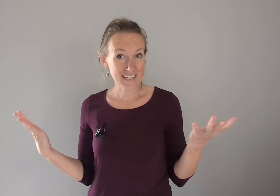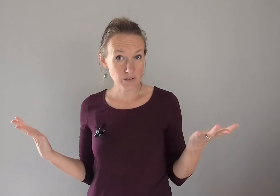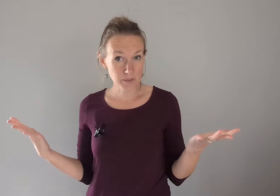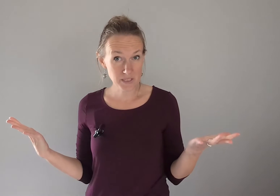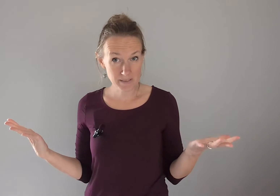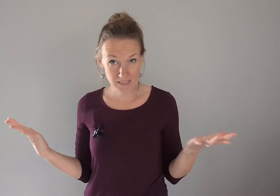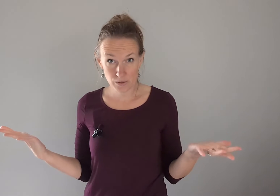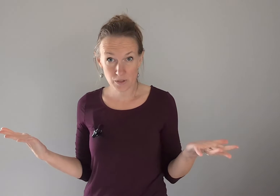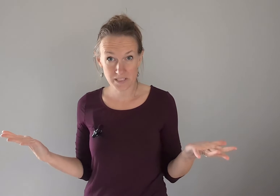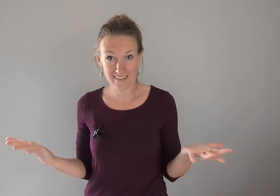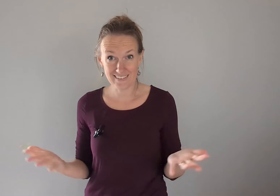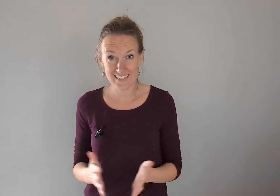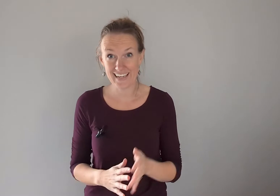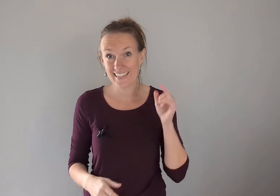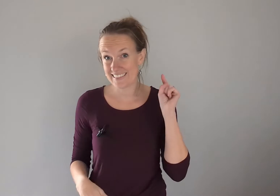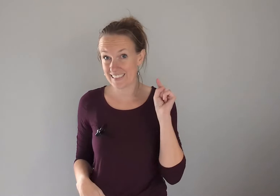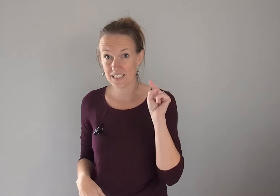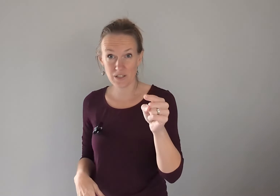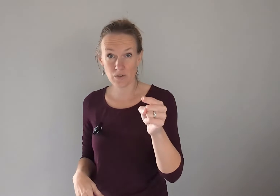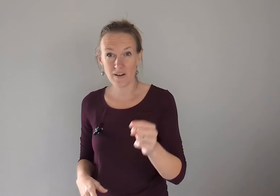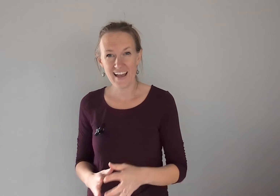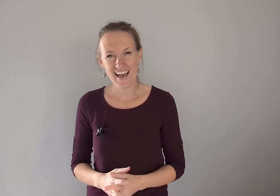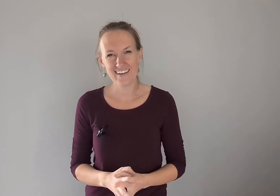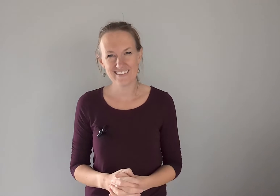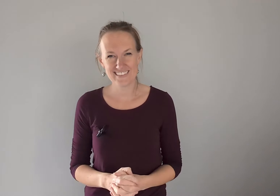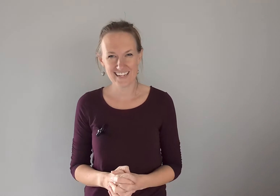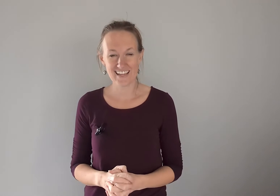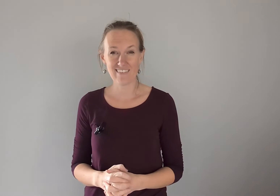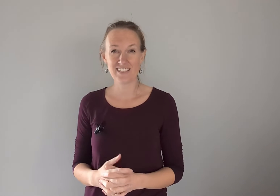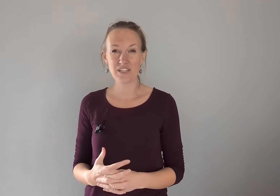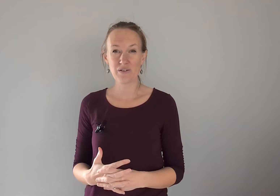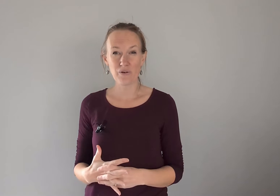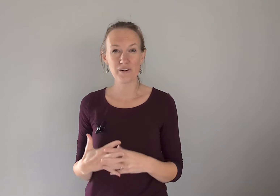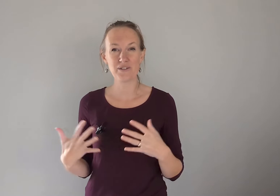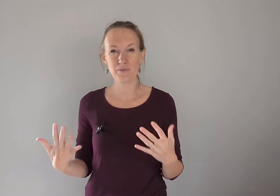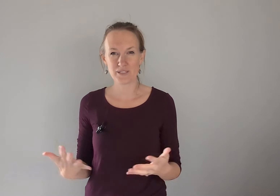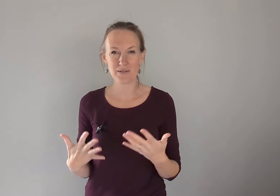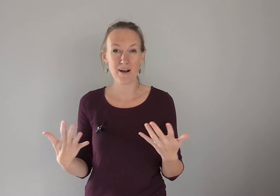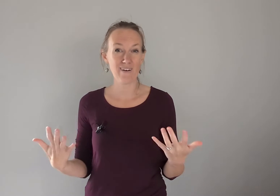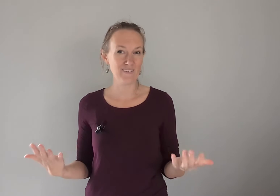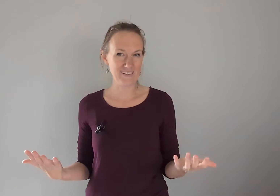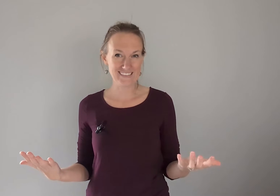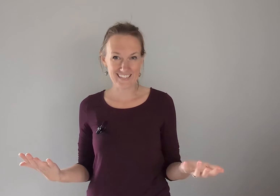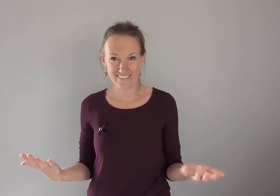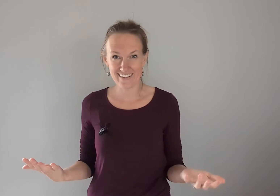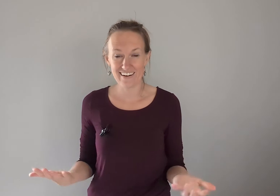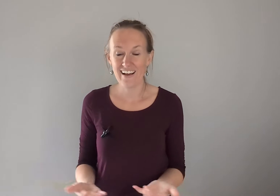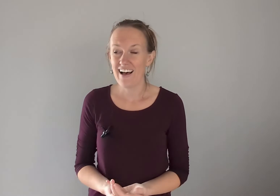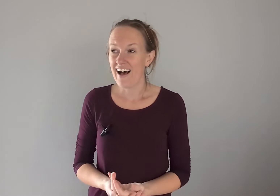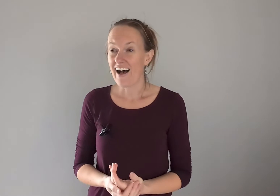Language Worship is a YouTube channel dedicated to teaching you how to use sign language in order to worship our Lord and Savior. I